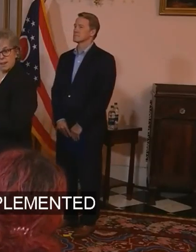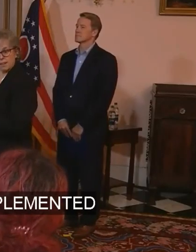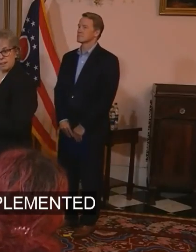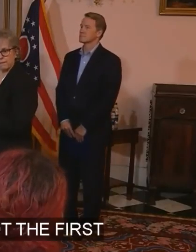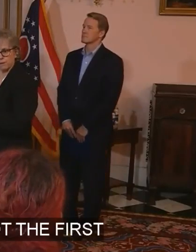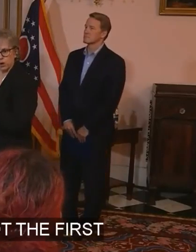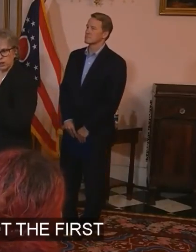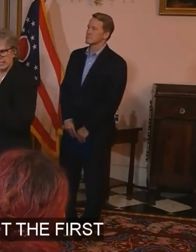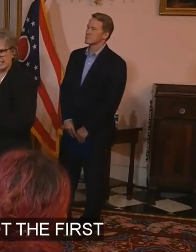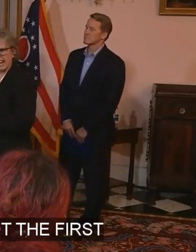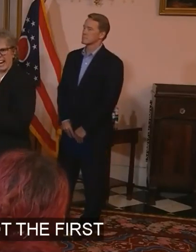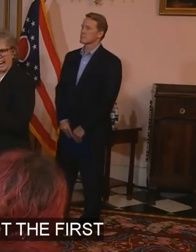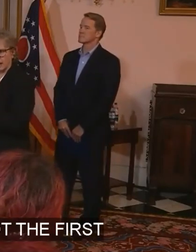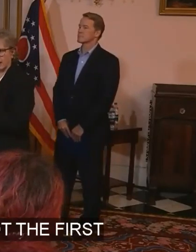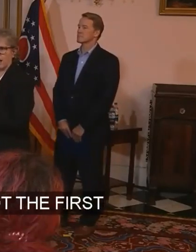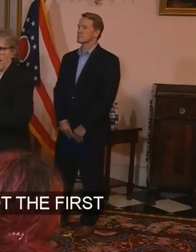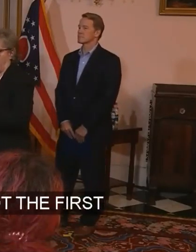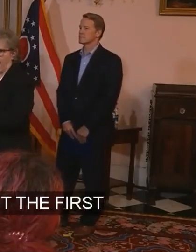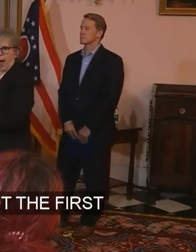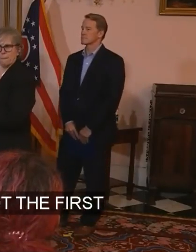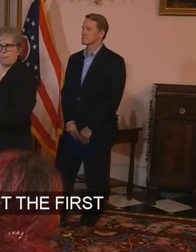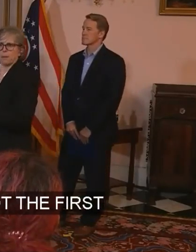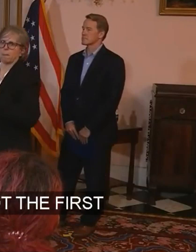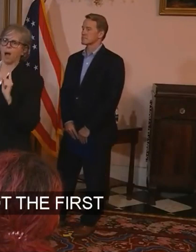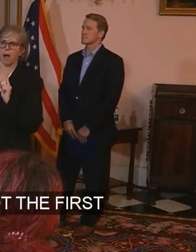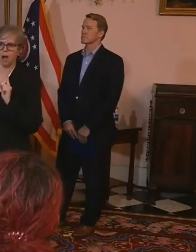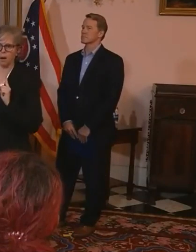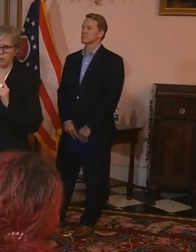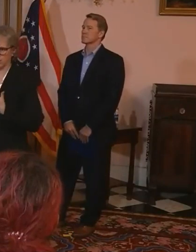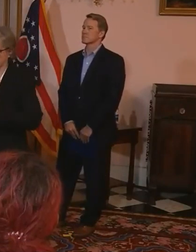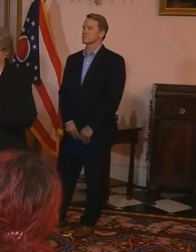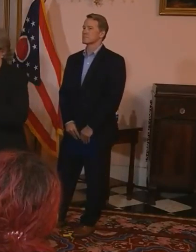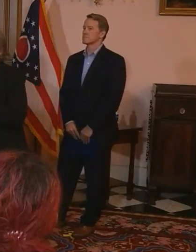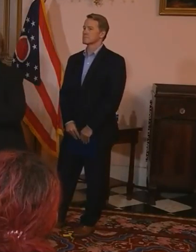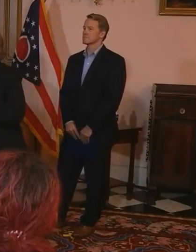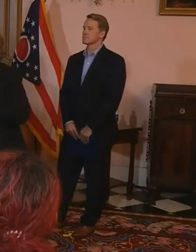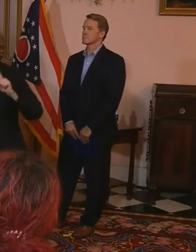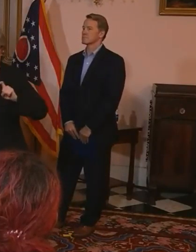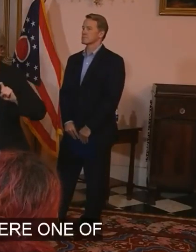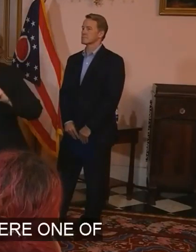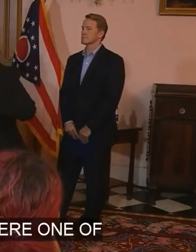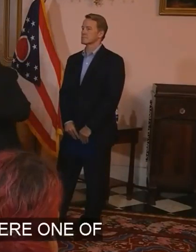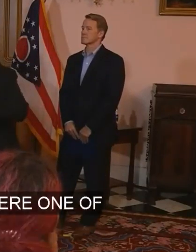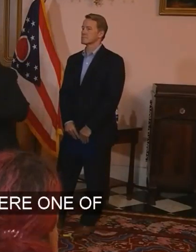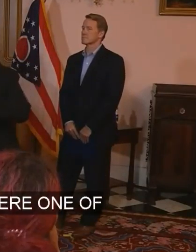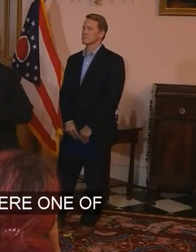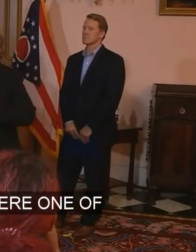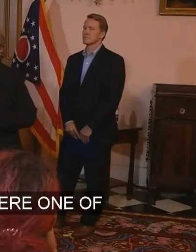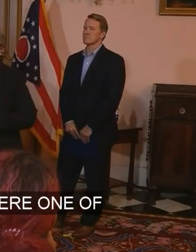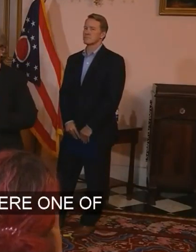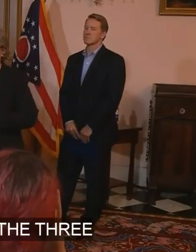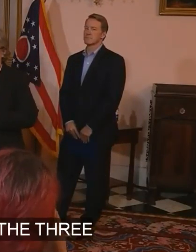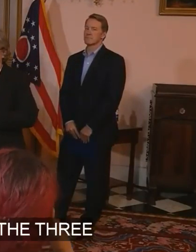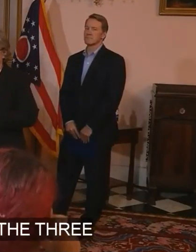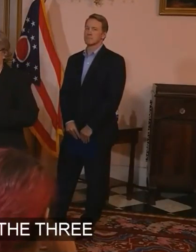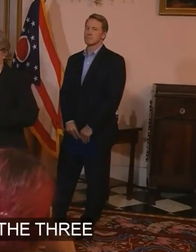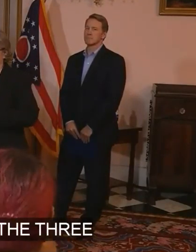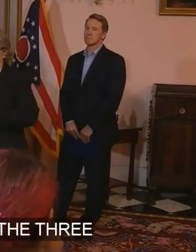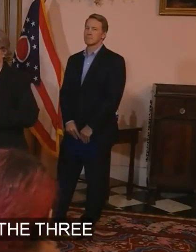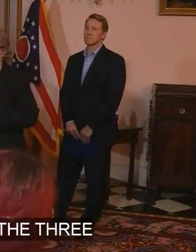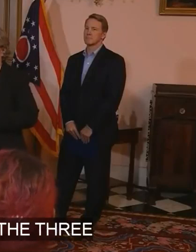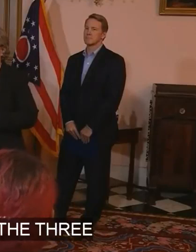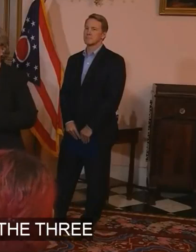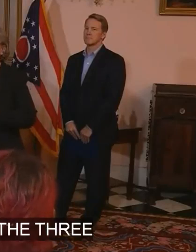not work, so we continued to rely on CDC testing. All this time, we began to receive word, of course,